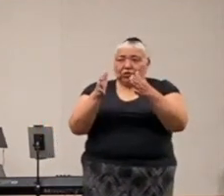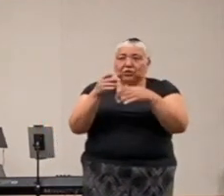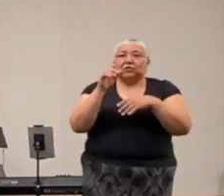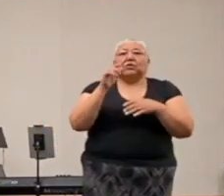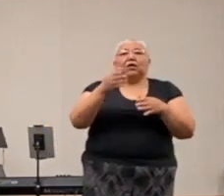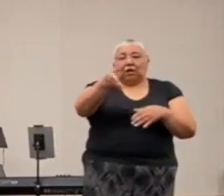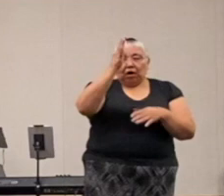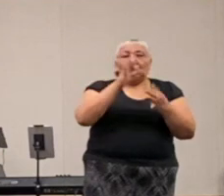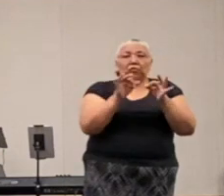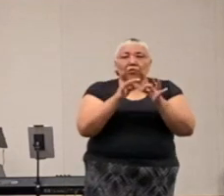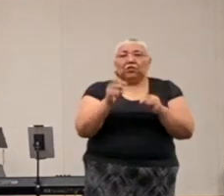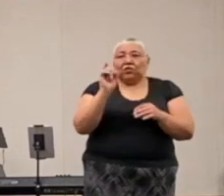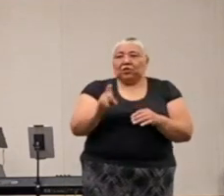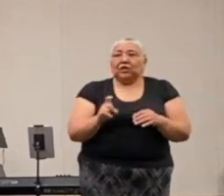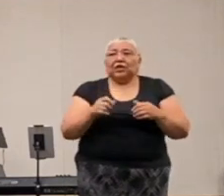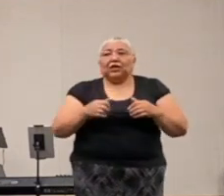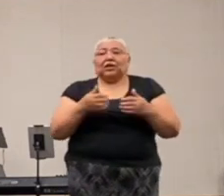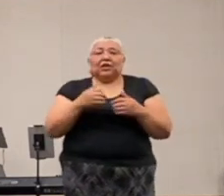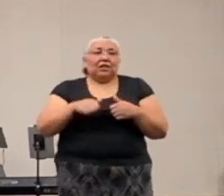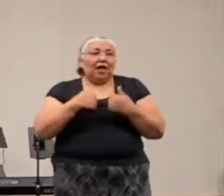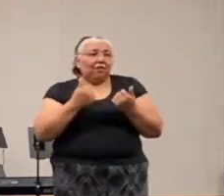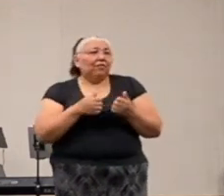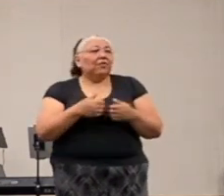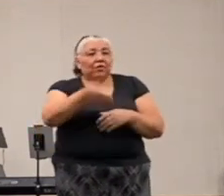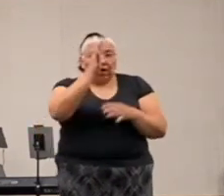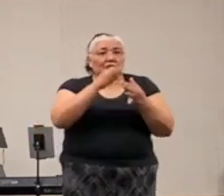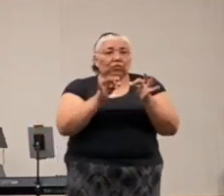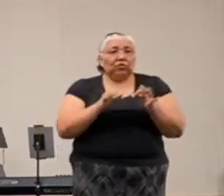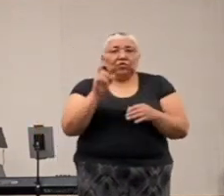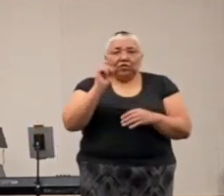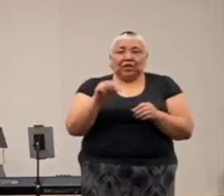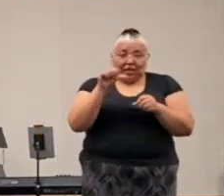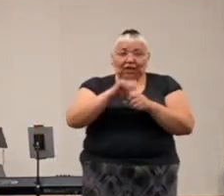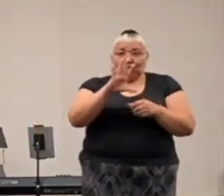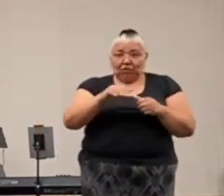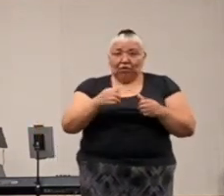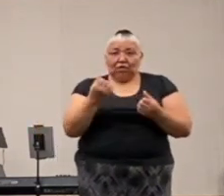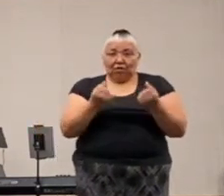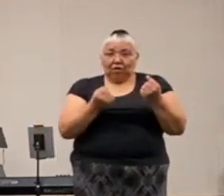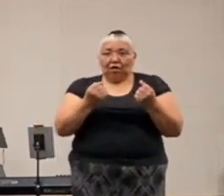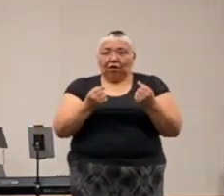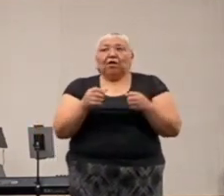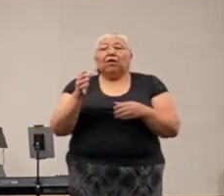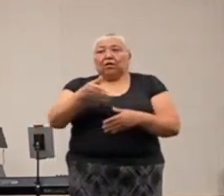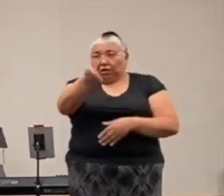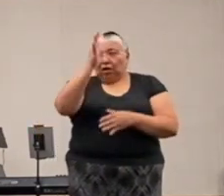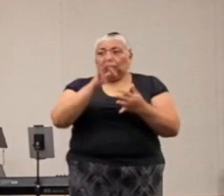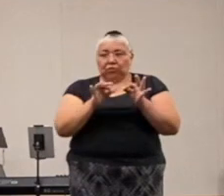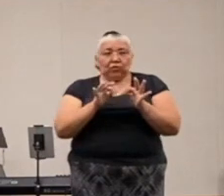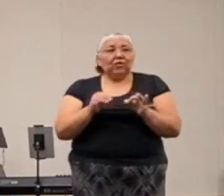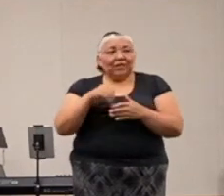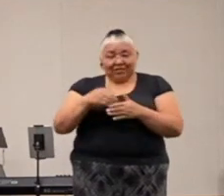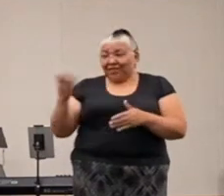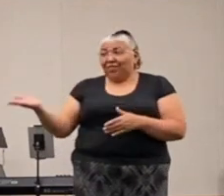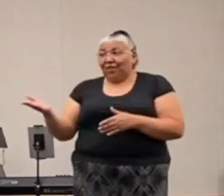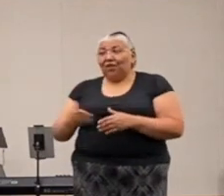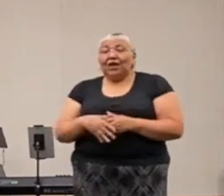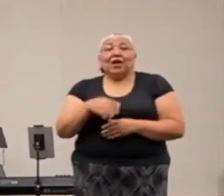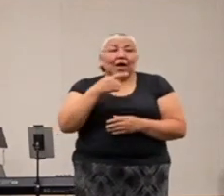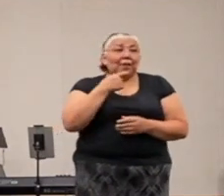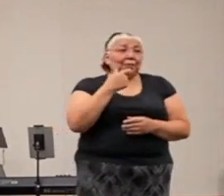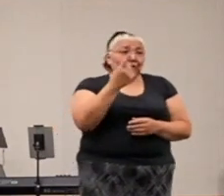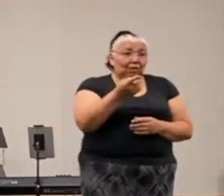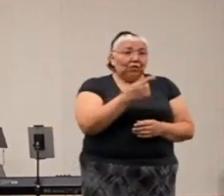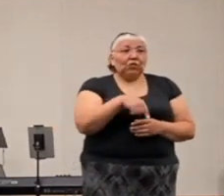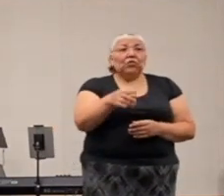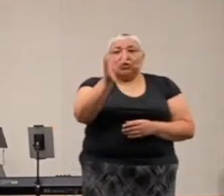God's word. You need life? God's word. You need gas for your car? God's word. It's in there. I'm telling you, it's in there. Right? I'm telling you.